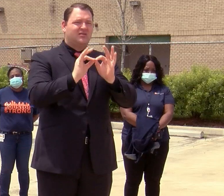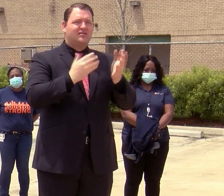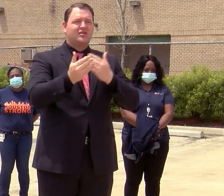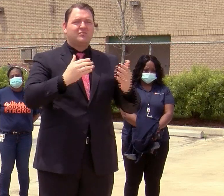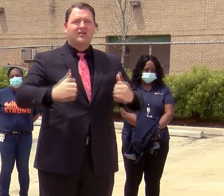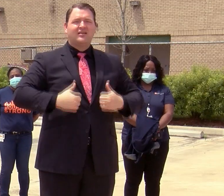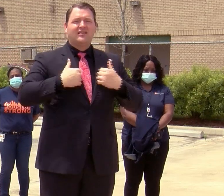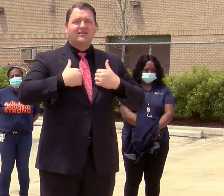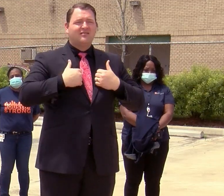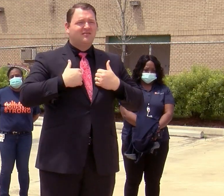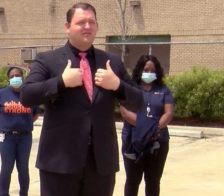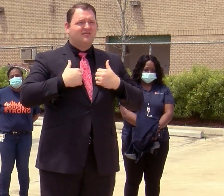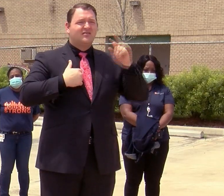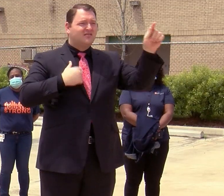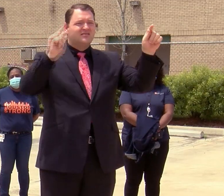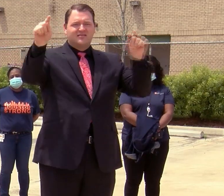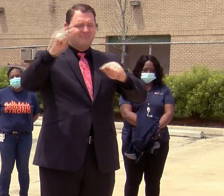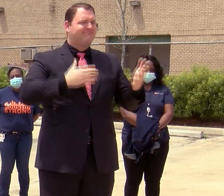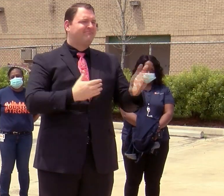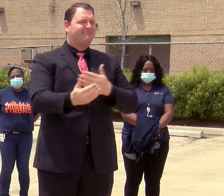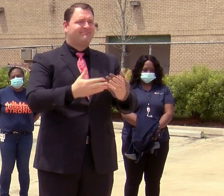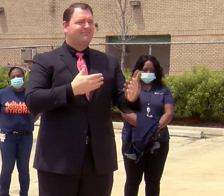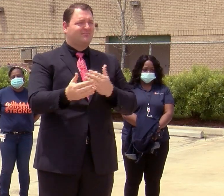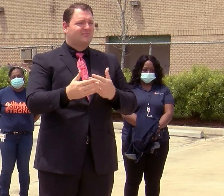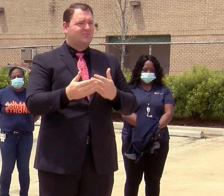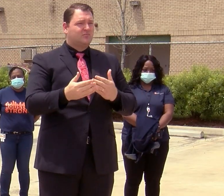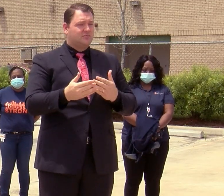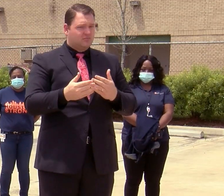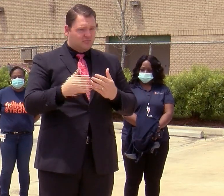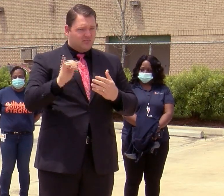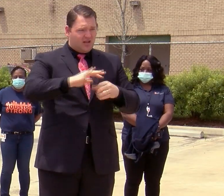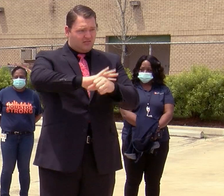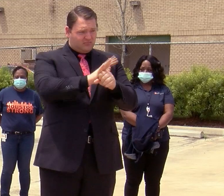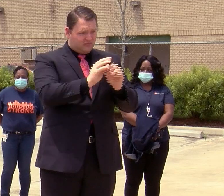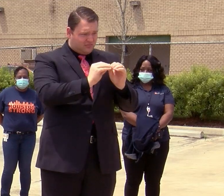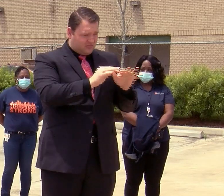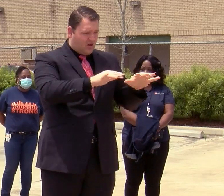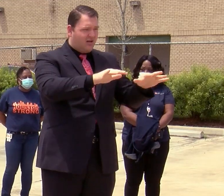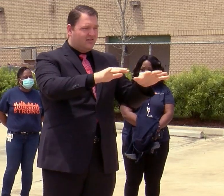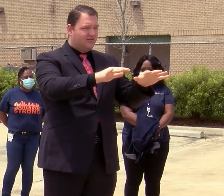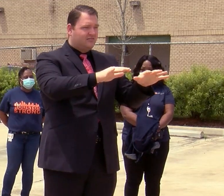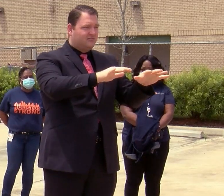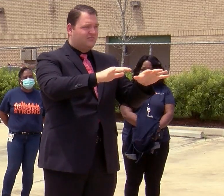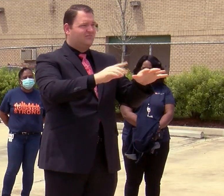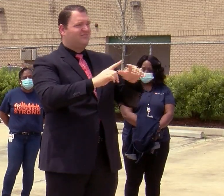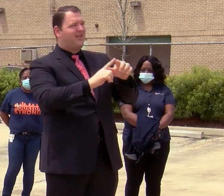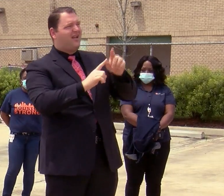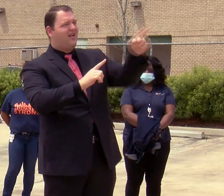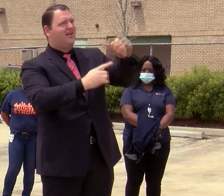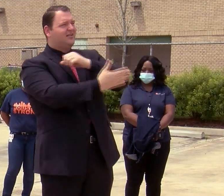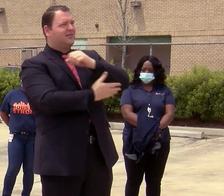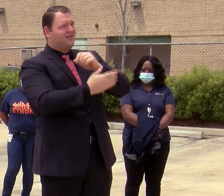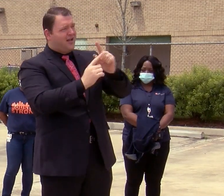was birthed across the oceans can traverse the oceans, span the mountains, and find